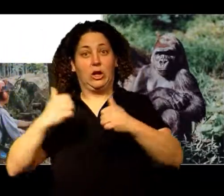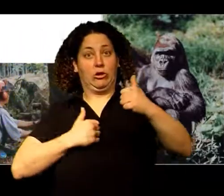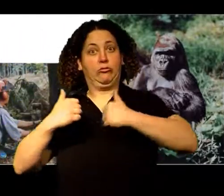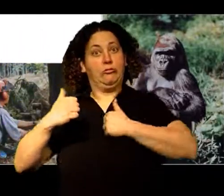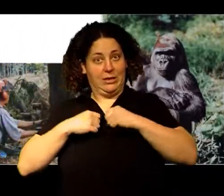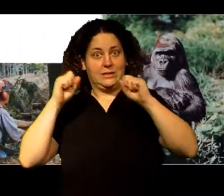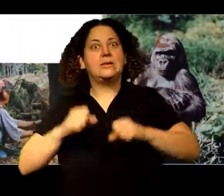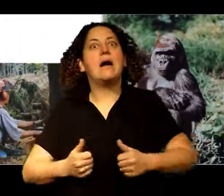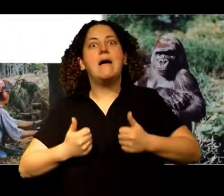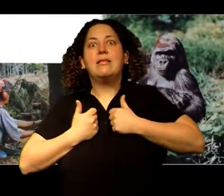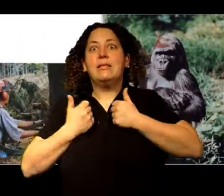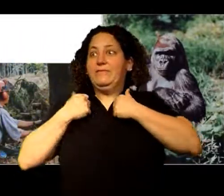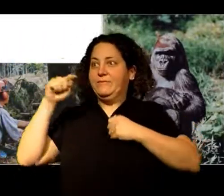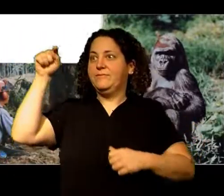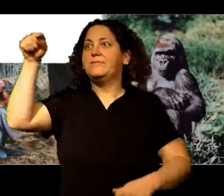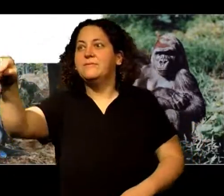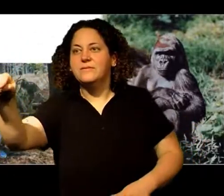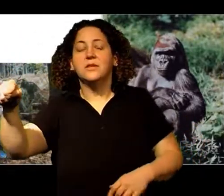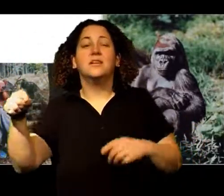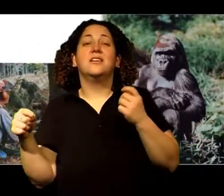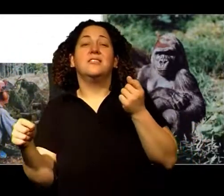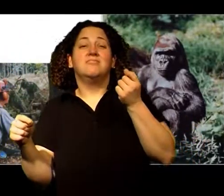Some gorillas live in forests.